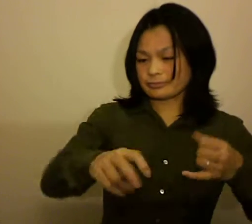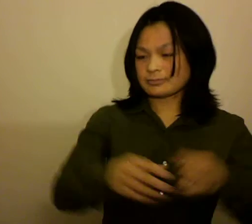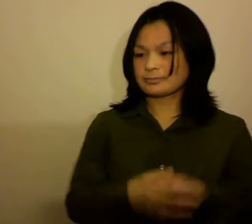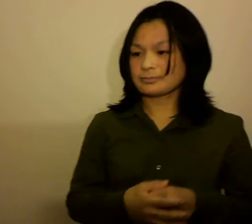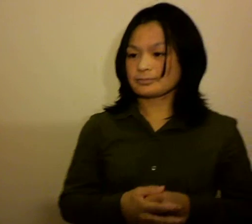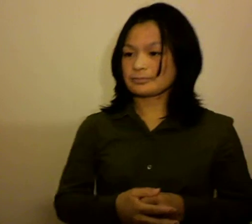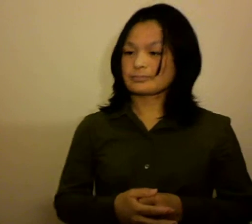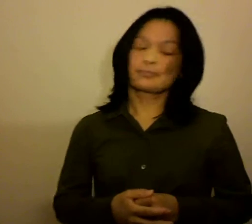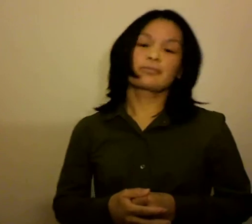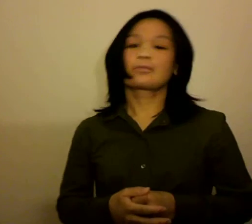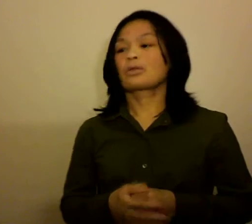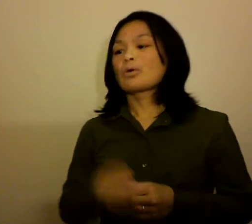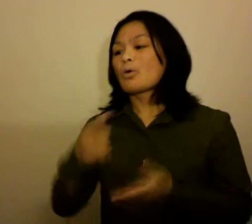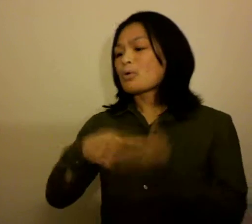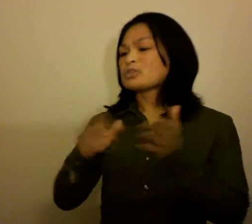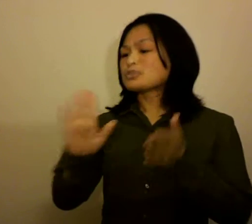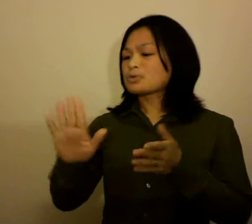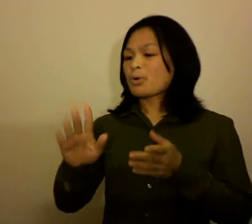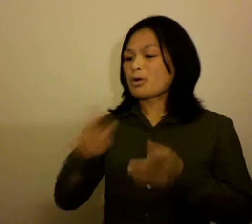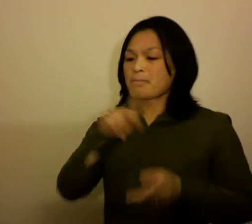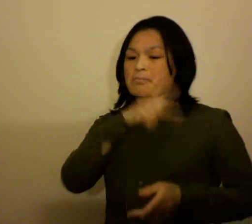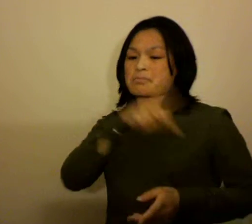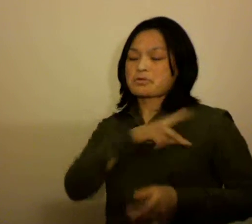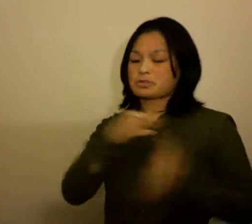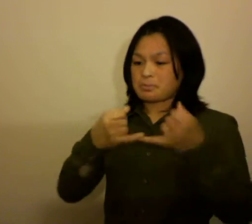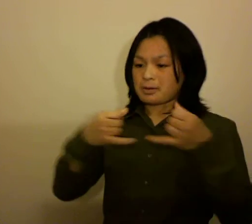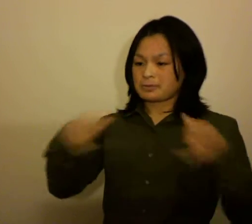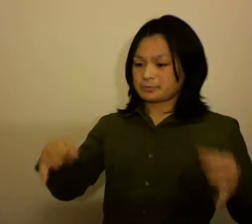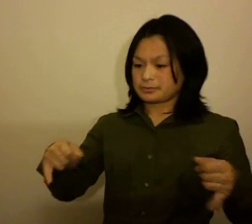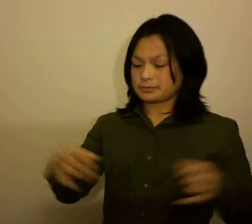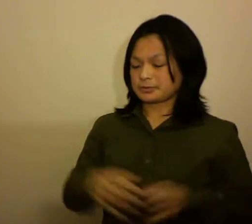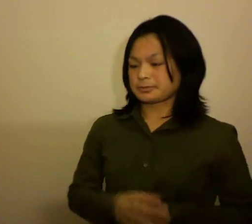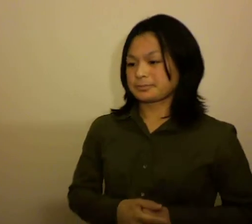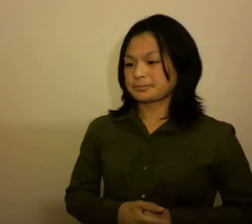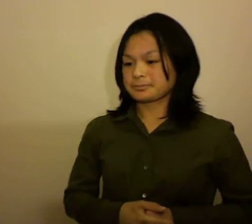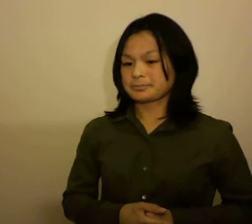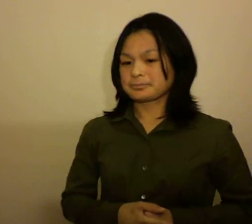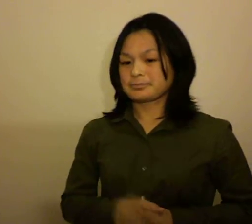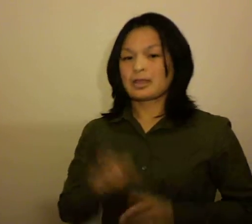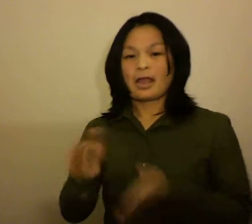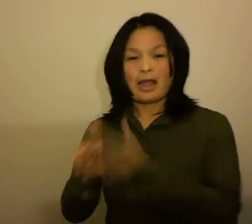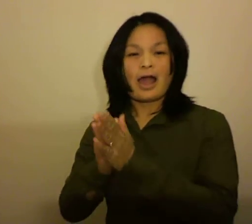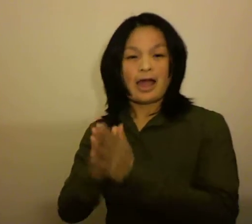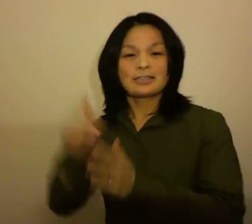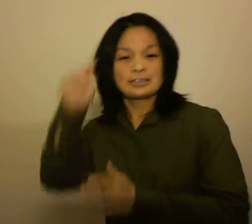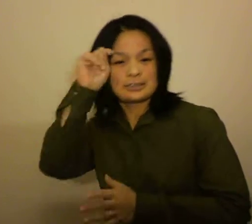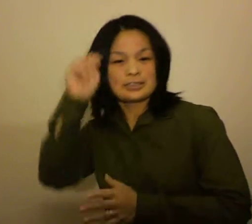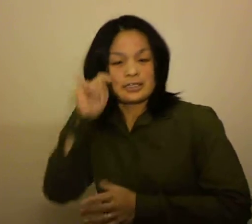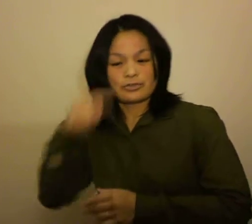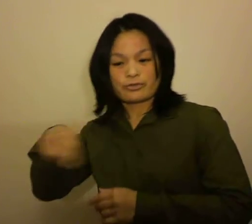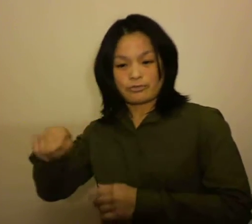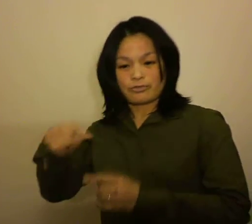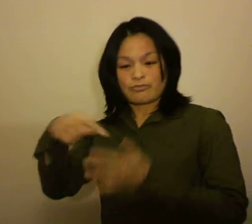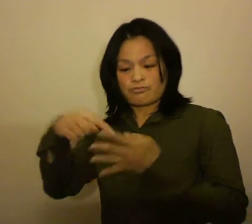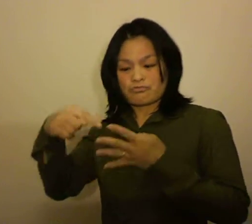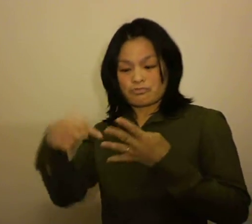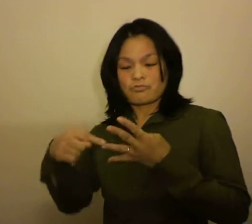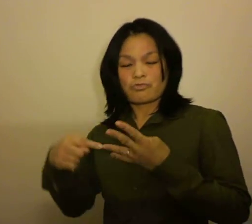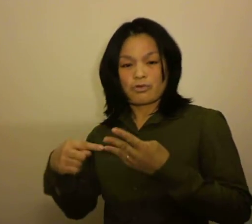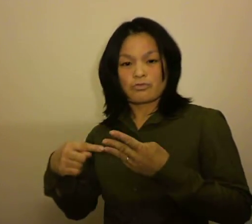personal boundaries are? The obvious answer is yes, but allow the teens the opportunity to discover why this is the